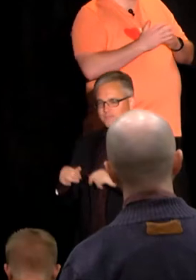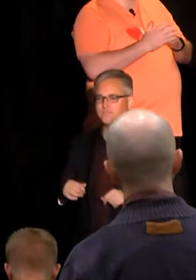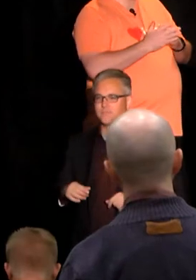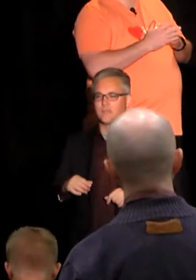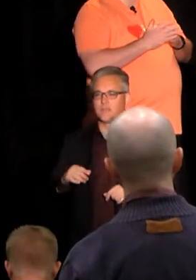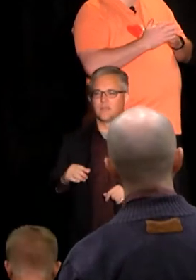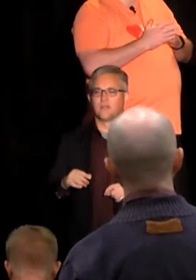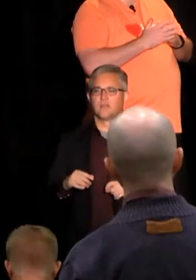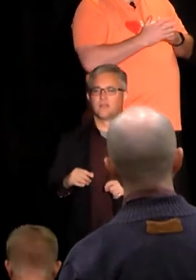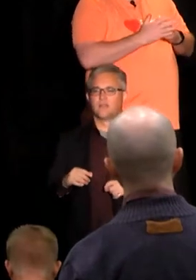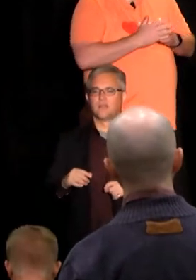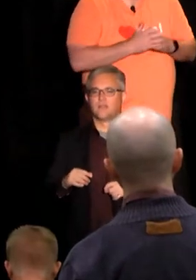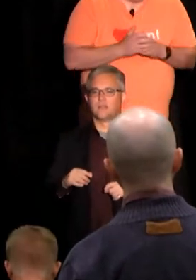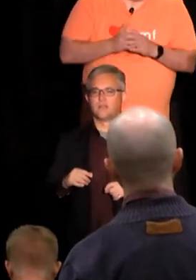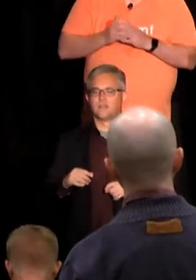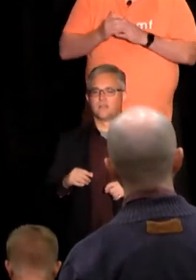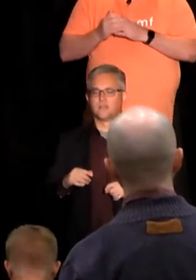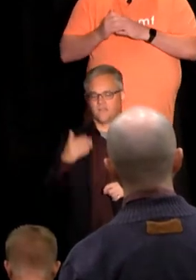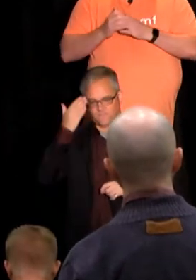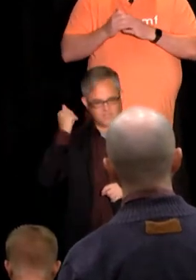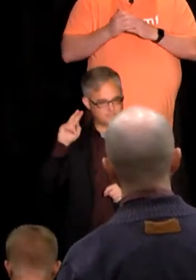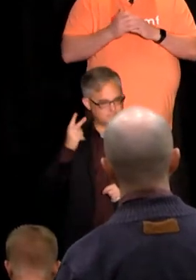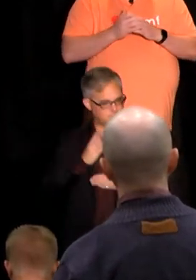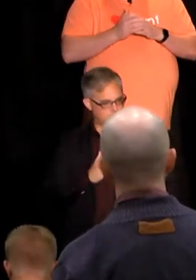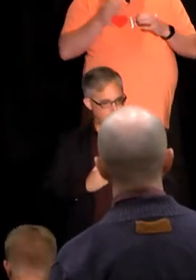Forgot the second half of the question.